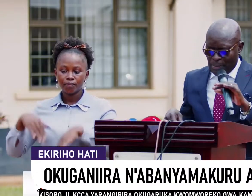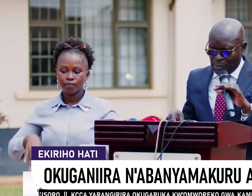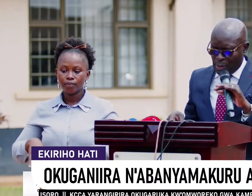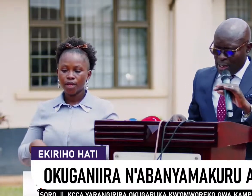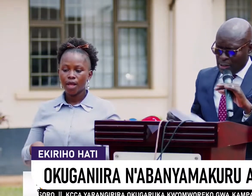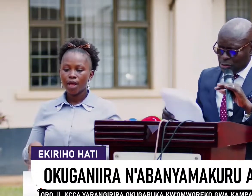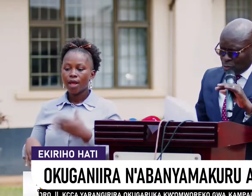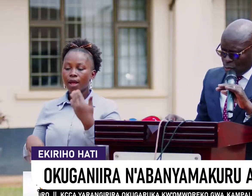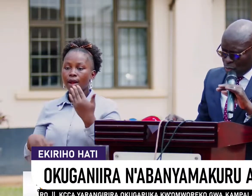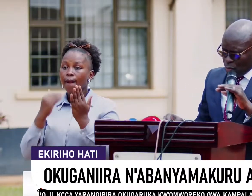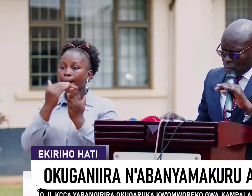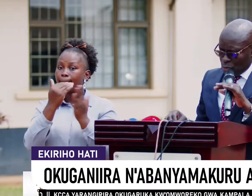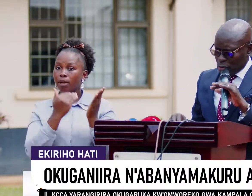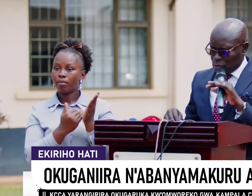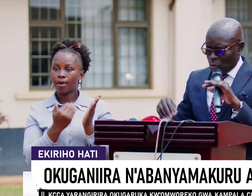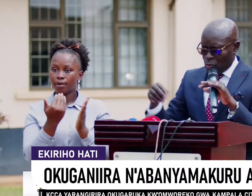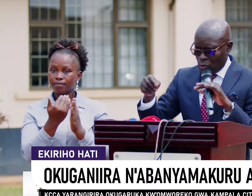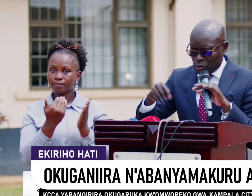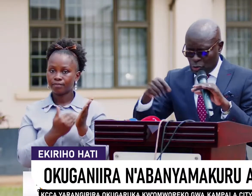Empapula